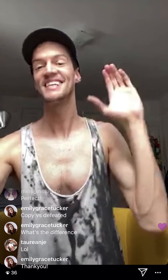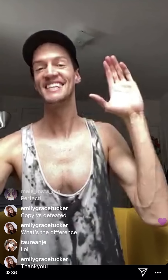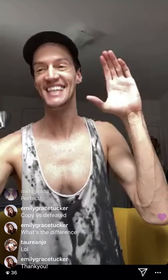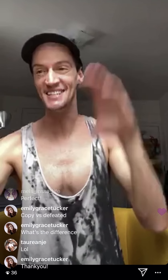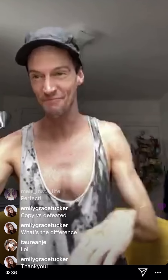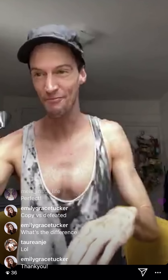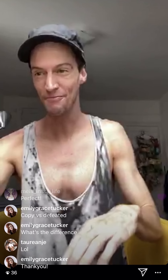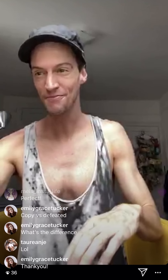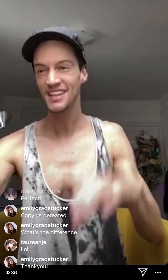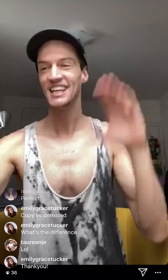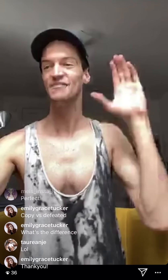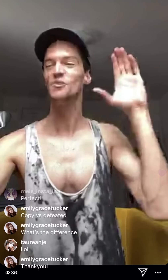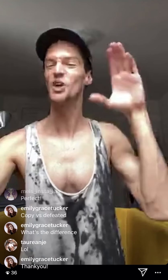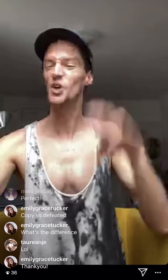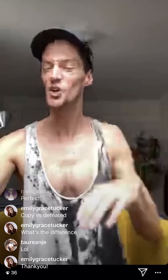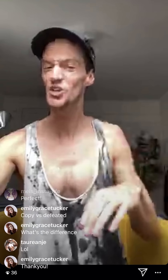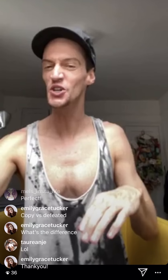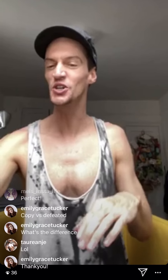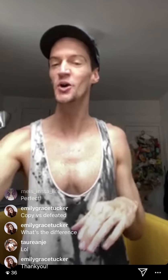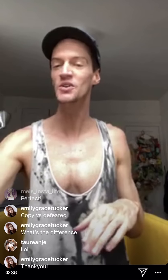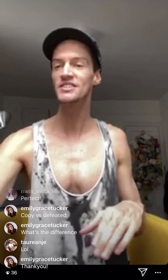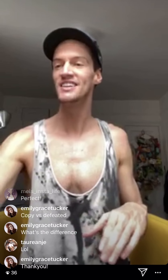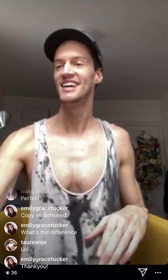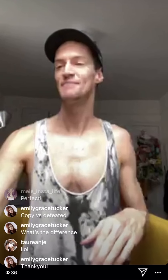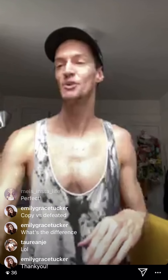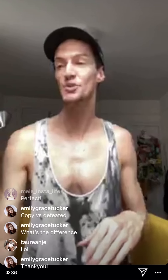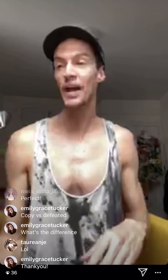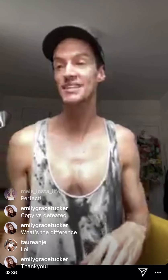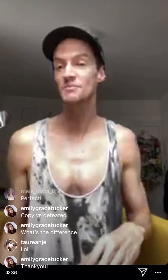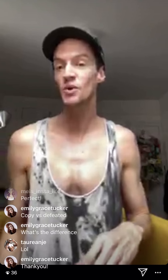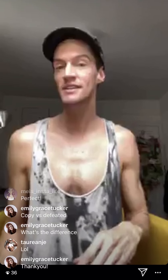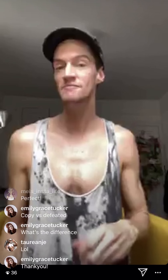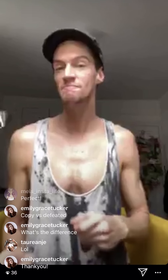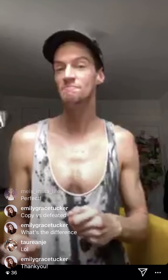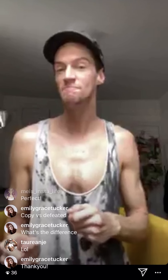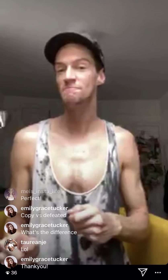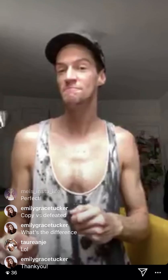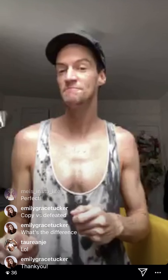Yep. If you want to urge or coax, persuade someone.